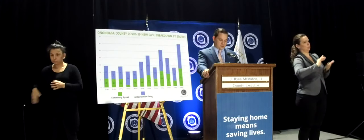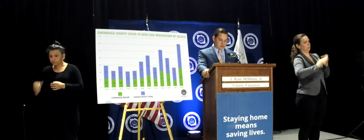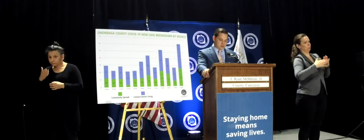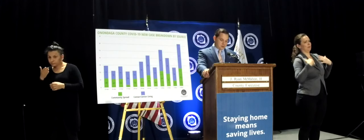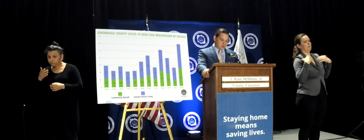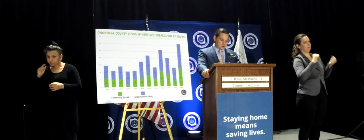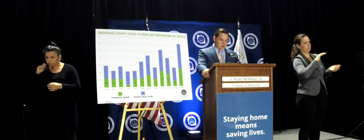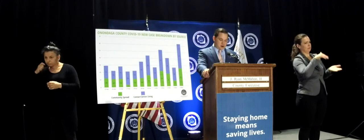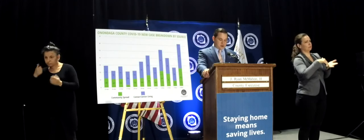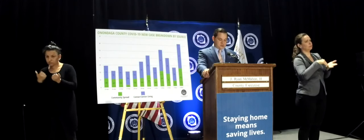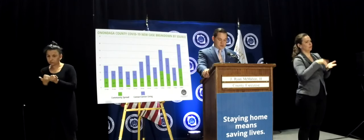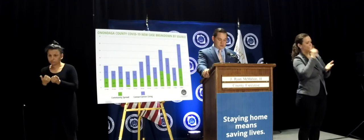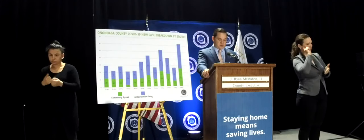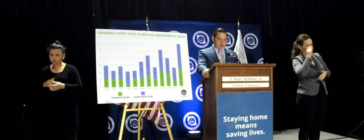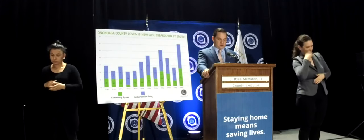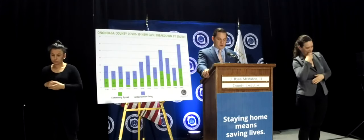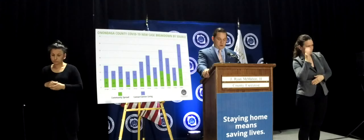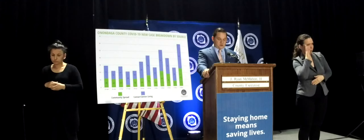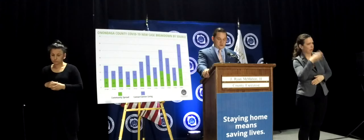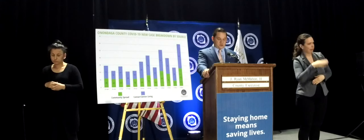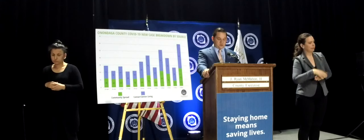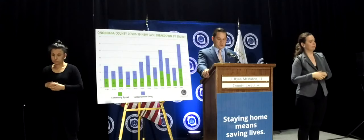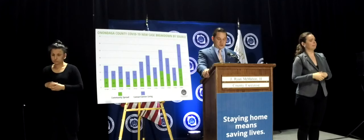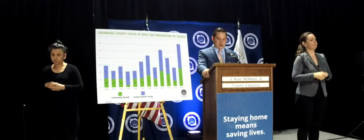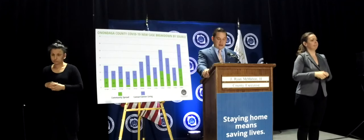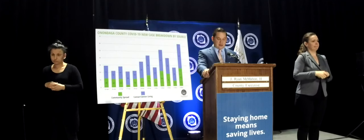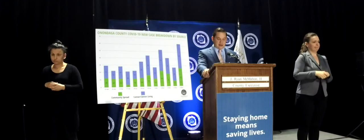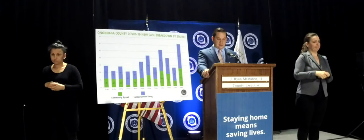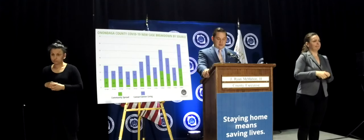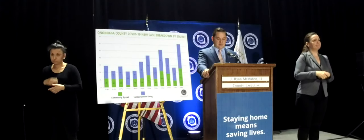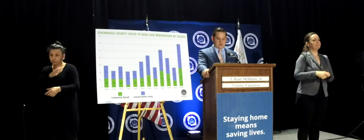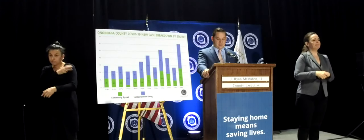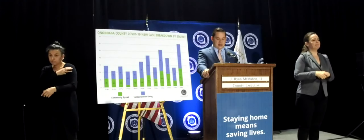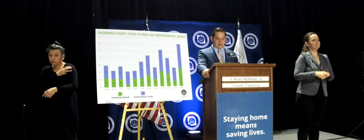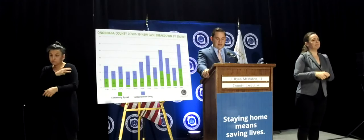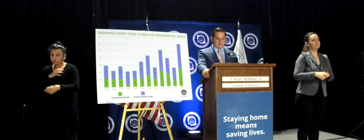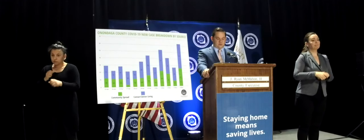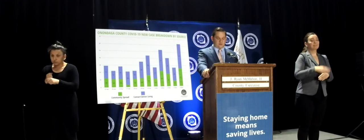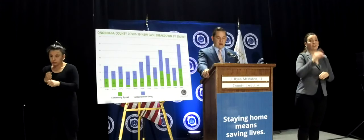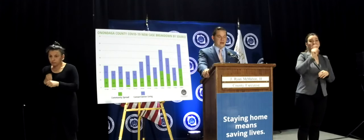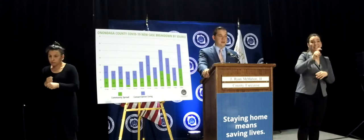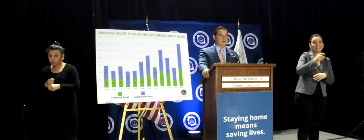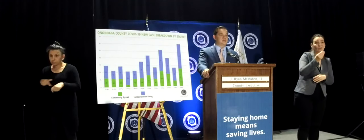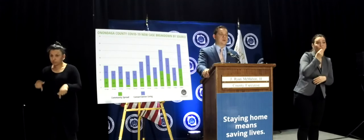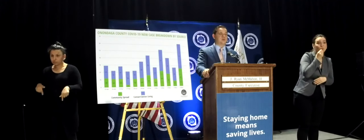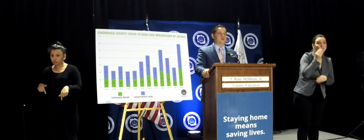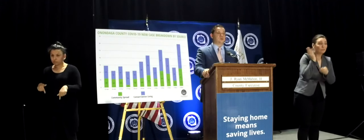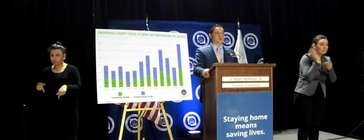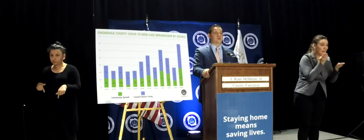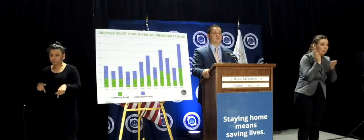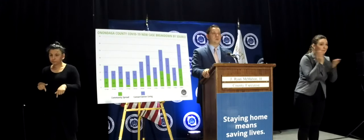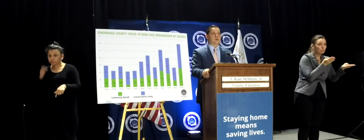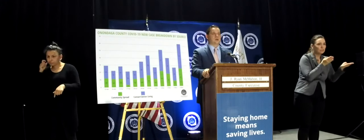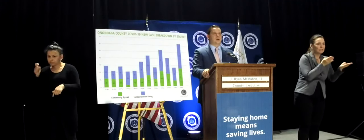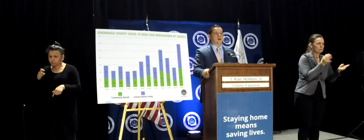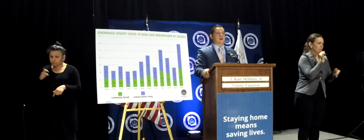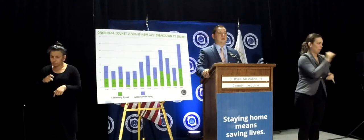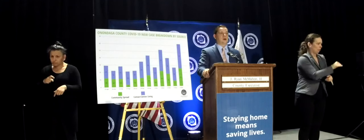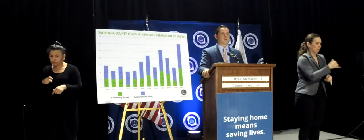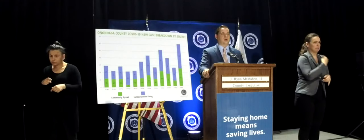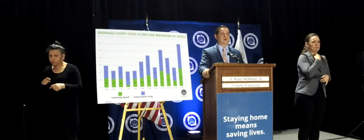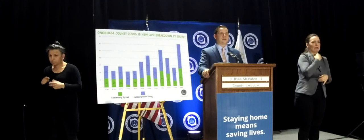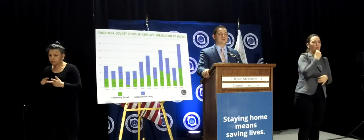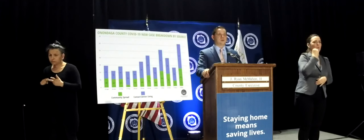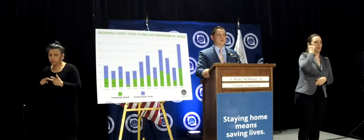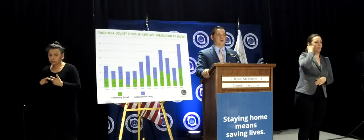testing site. Our seniors, our healthcare workers, and adult nutrition hotline, hotline for a variety of needs for individuals who